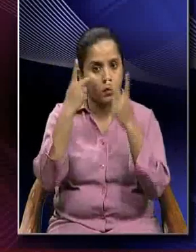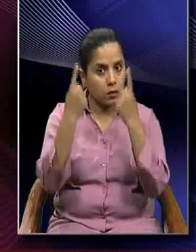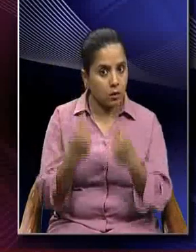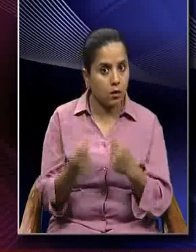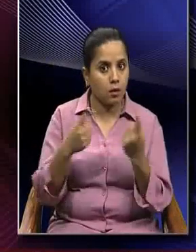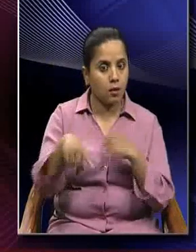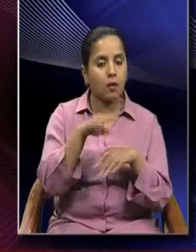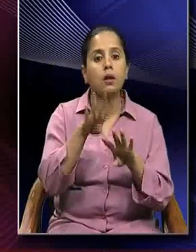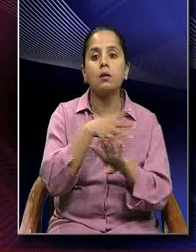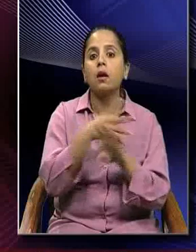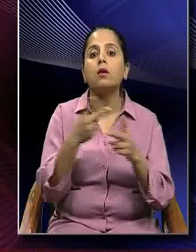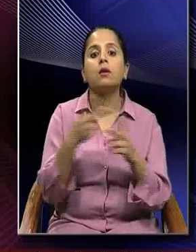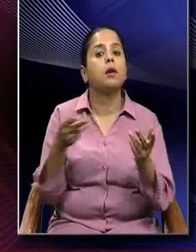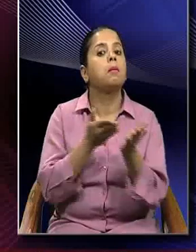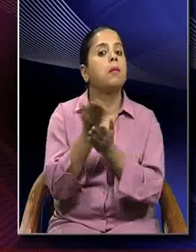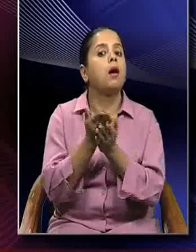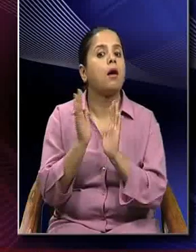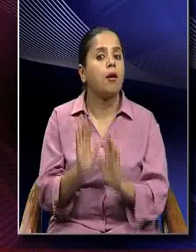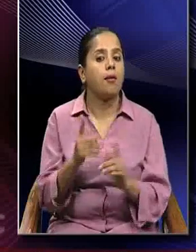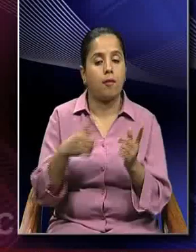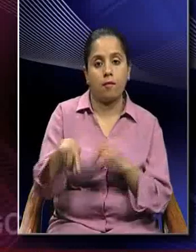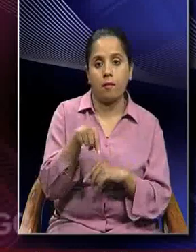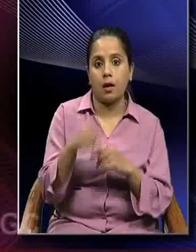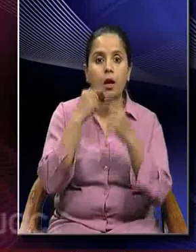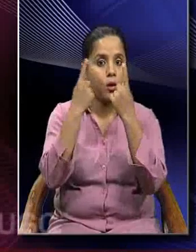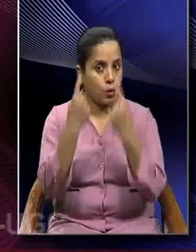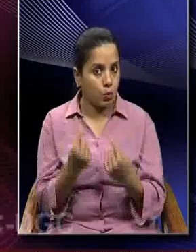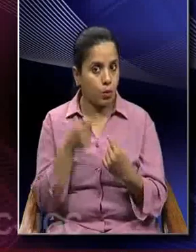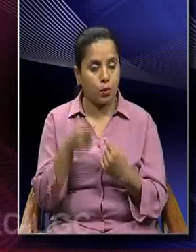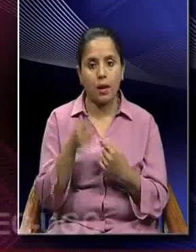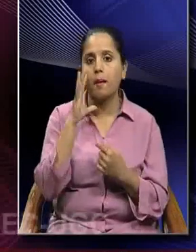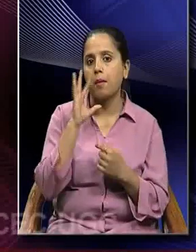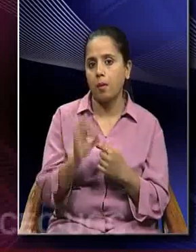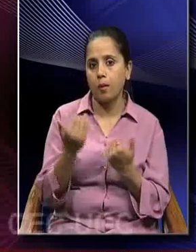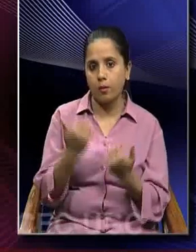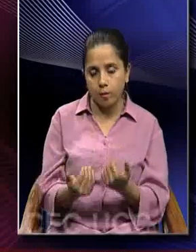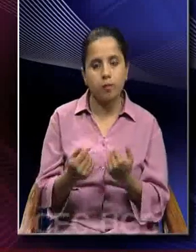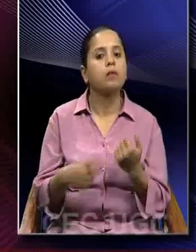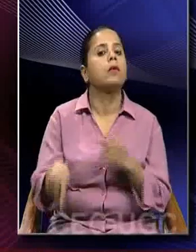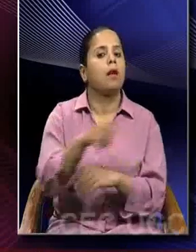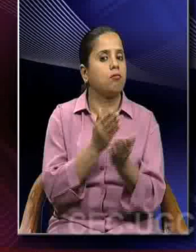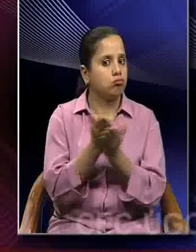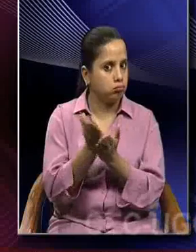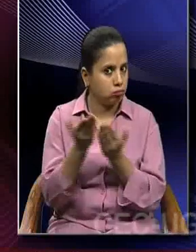using statistical method, and carries out the investigation in an important and objective manner. And this would be